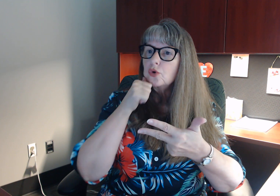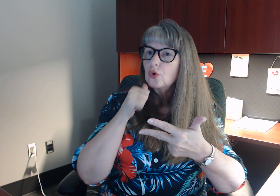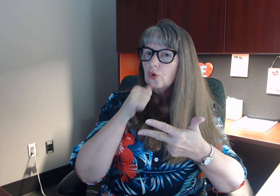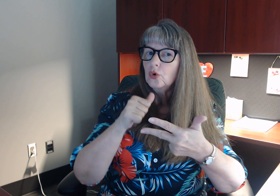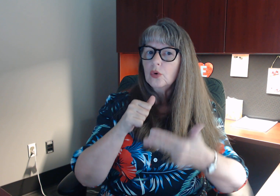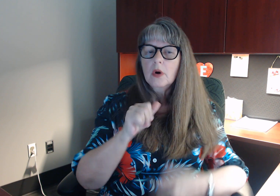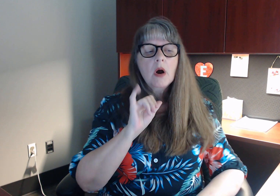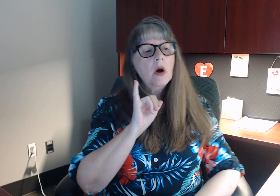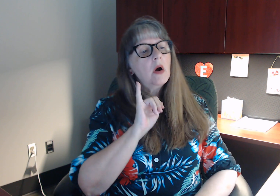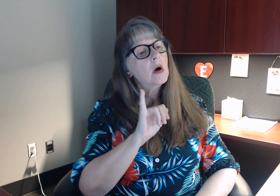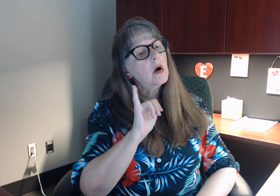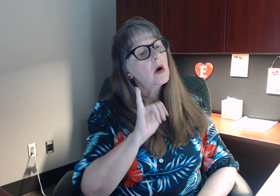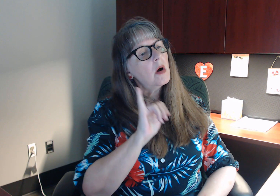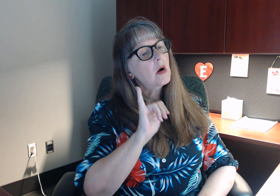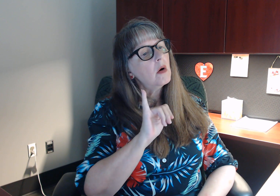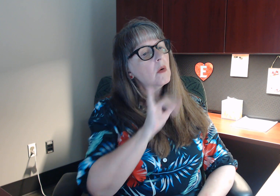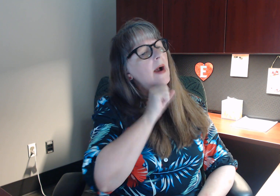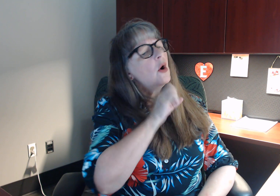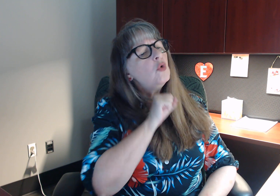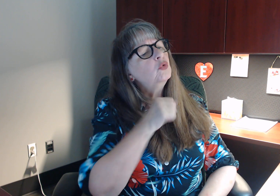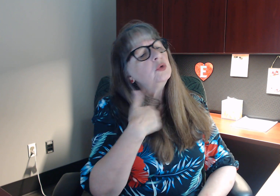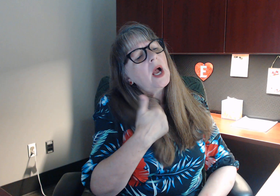girl. Oh, how old? Young?